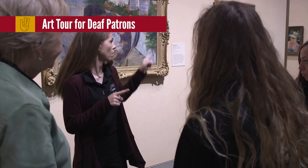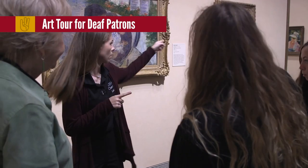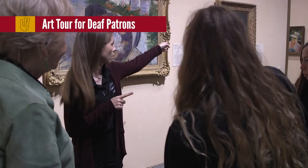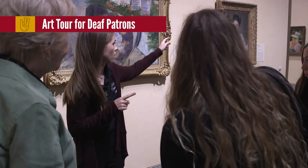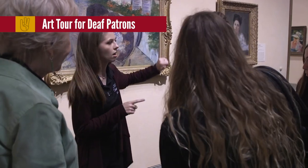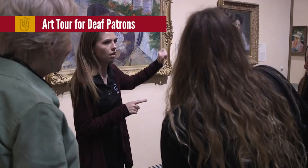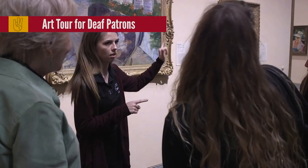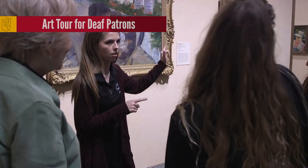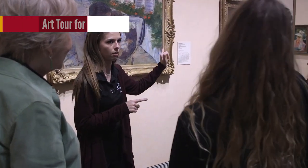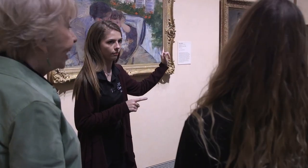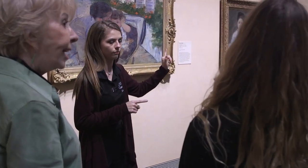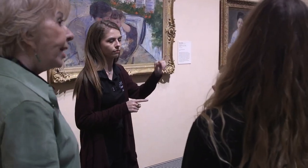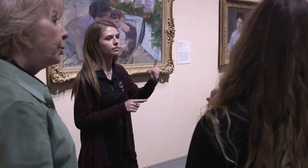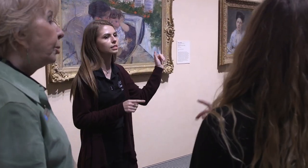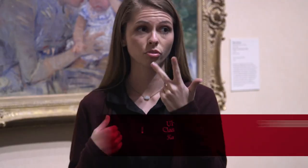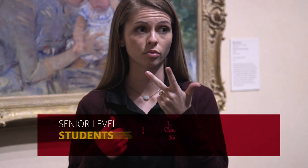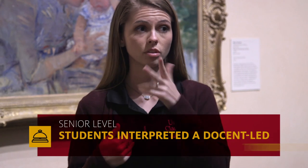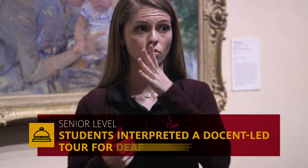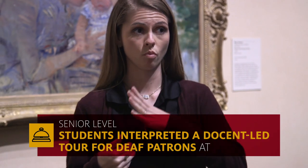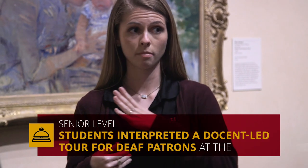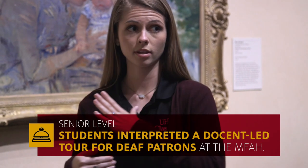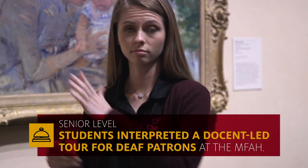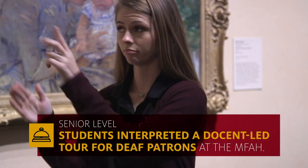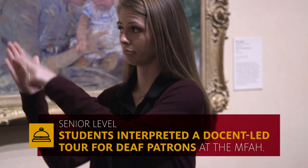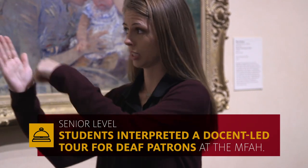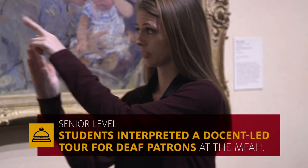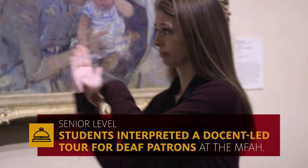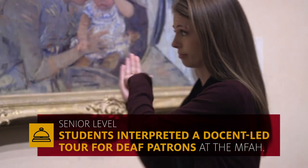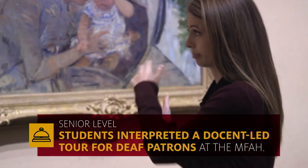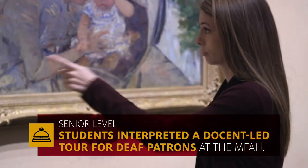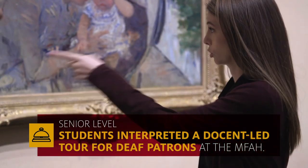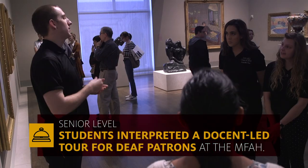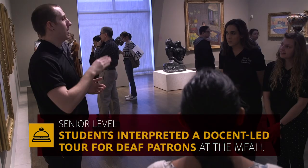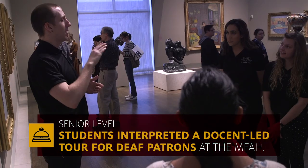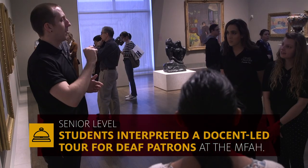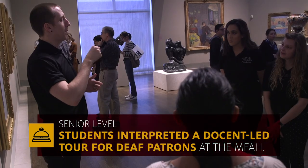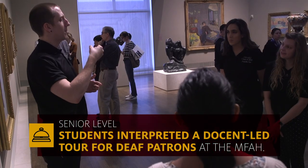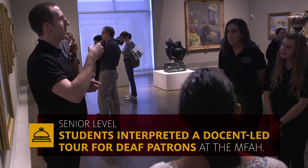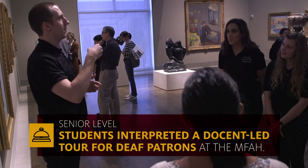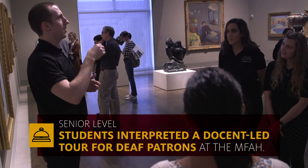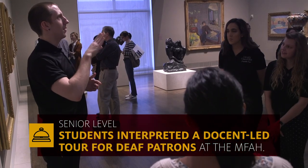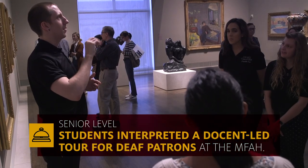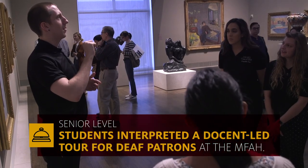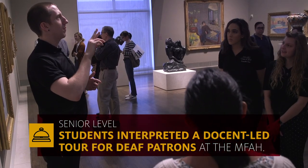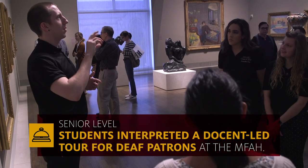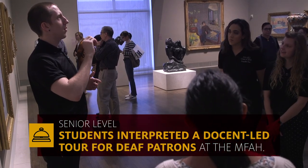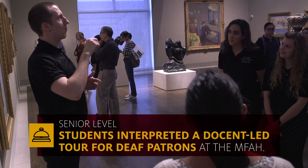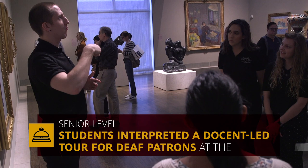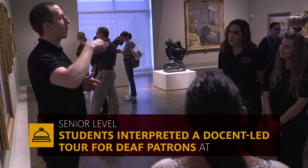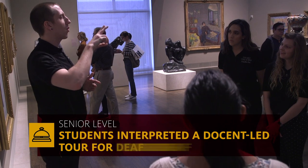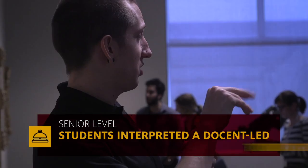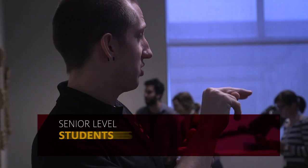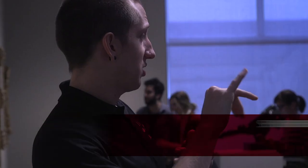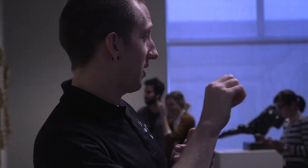a first-of-its-kind experience to deaf art lovers. Senior-level students interpreted a docent-led tour for deaf patrons at the Museum of Fine Arts Houston.